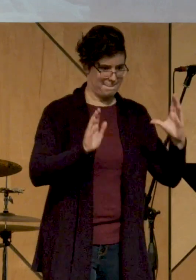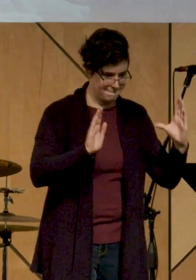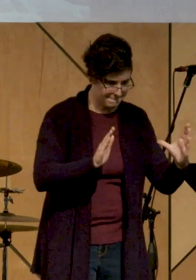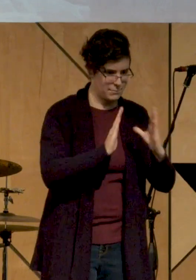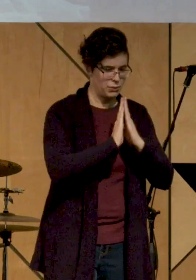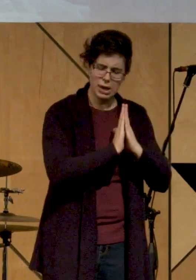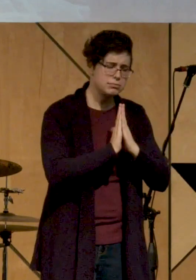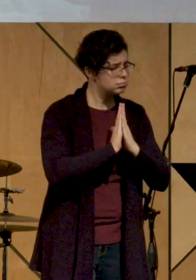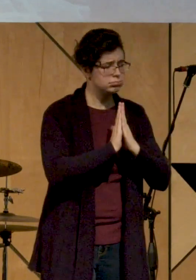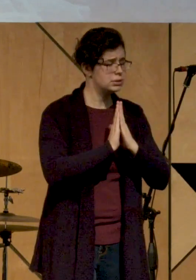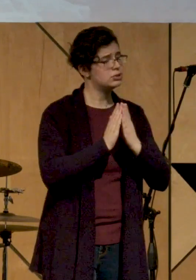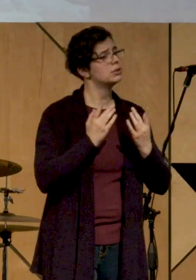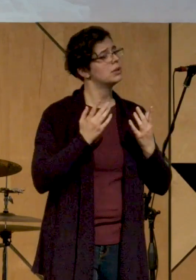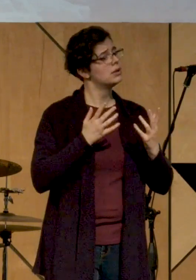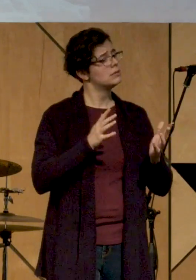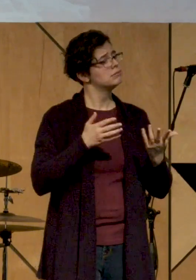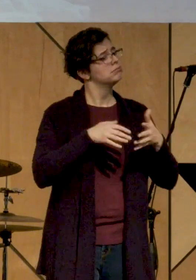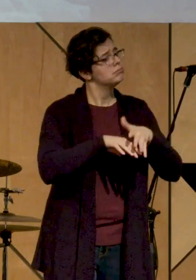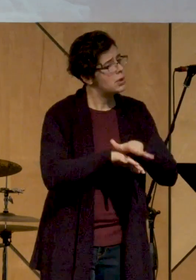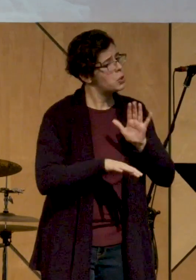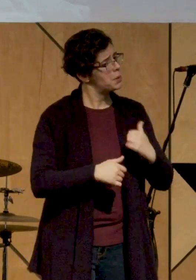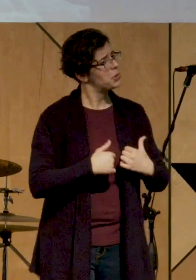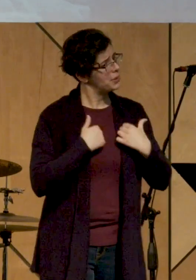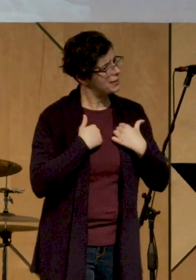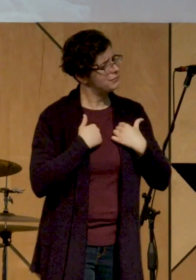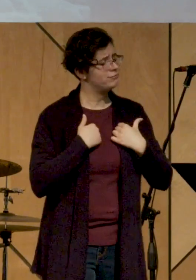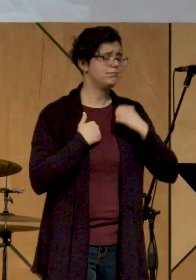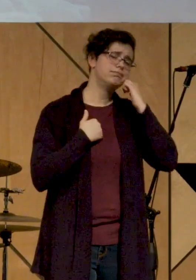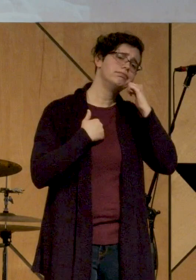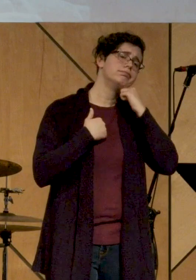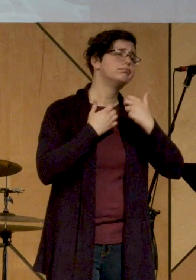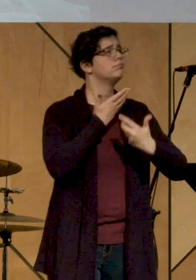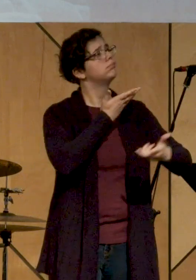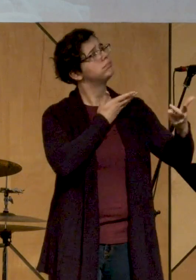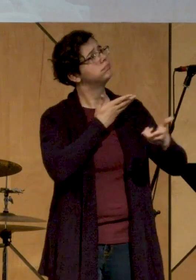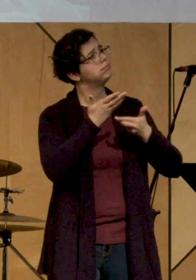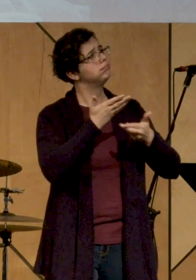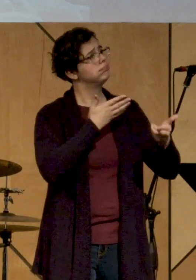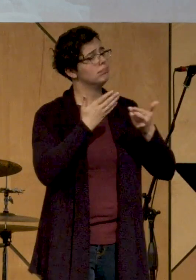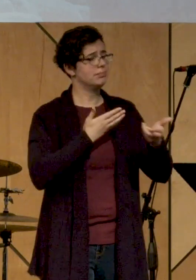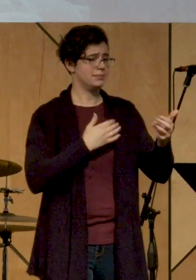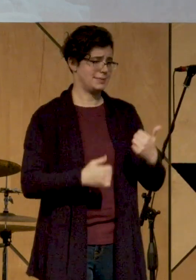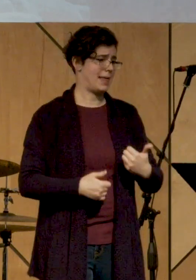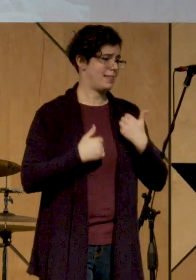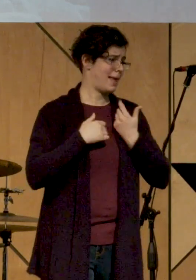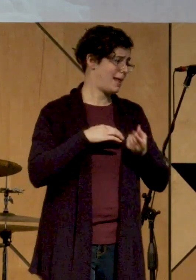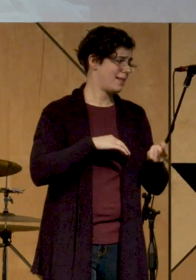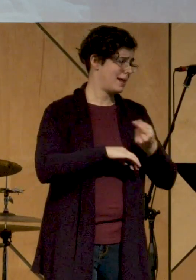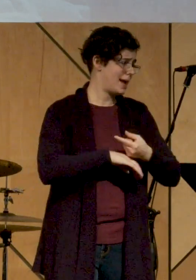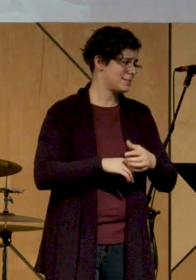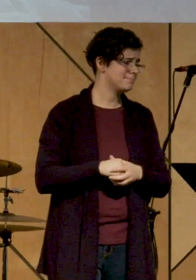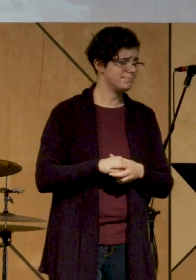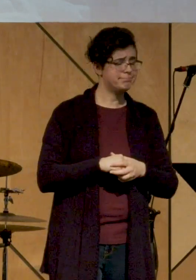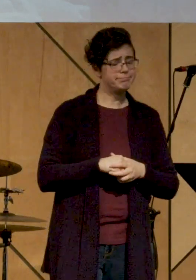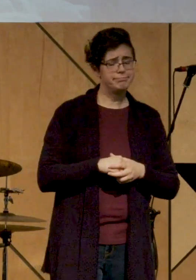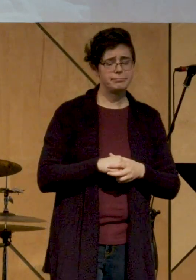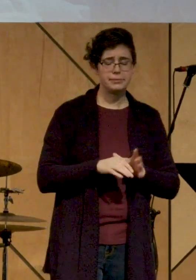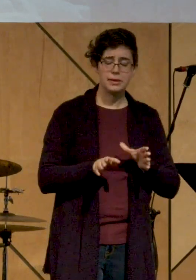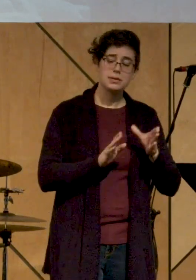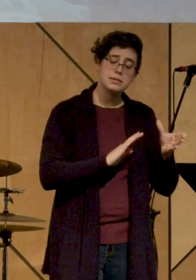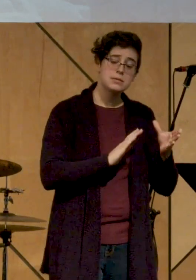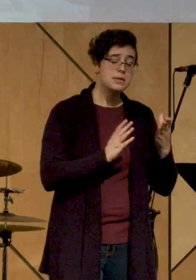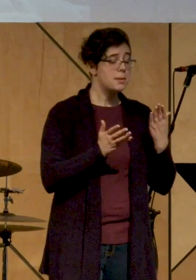lifestyle kind of thing, just regular talking with God throughout the day. And maybe